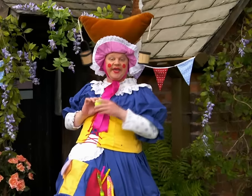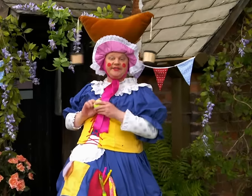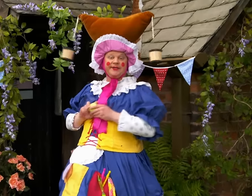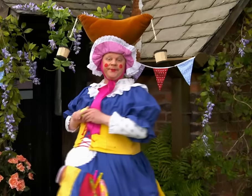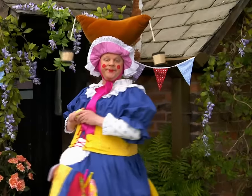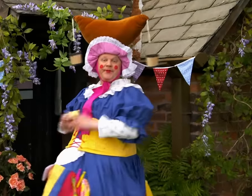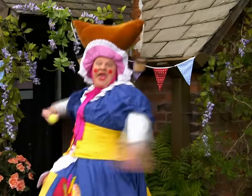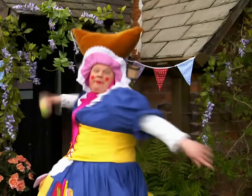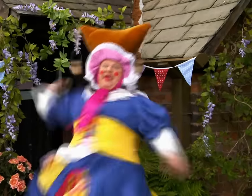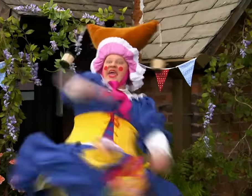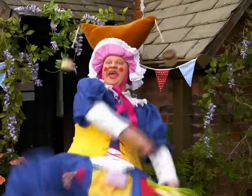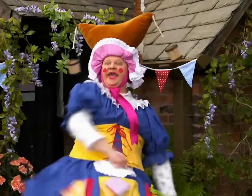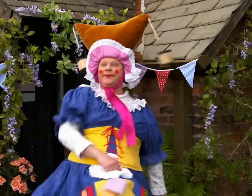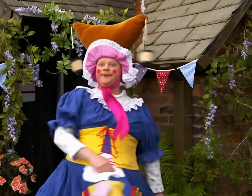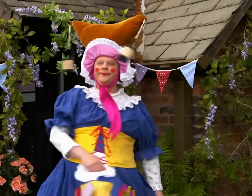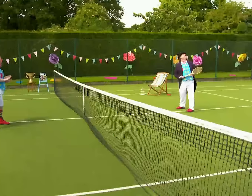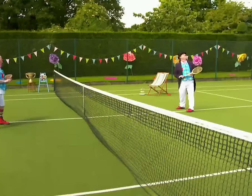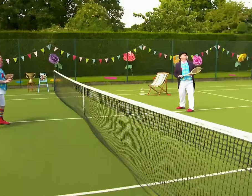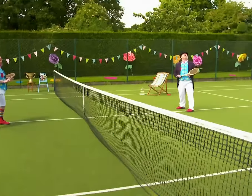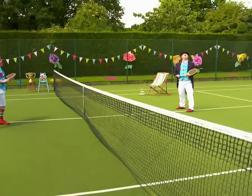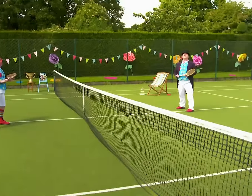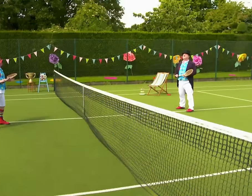Wait. Happy! Hey!